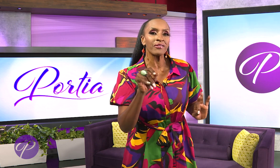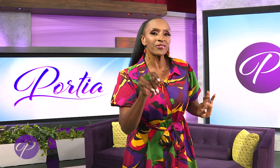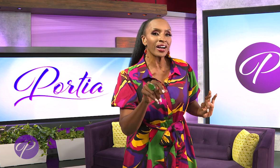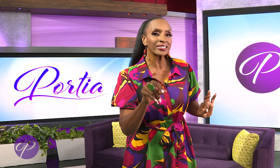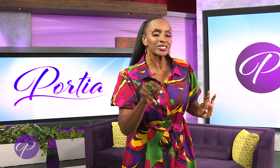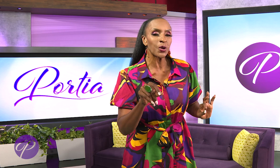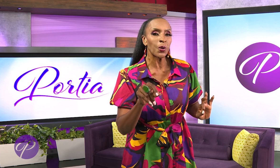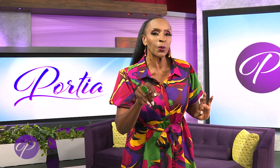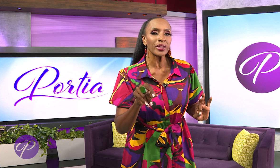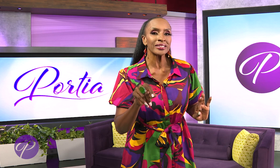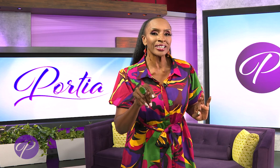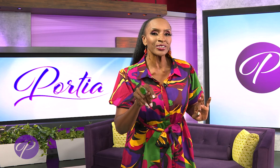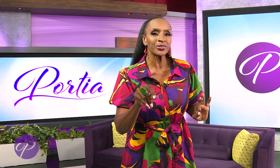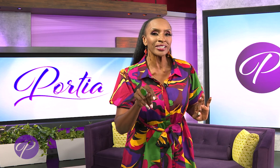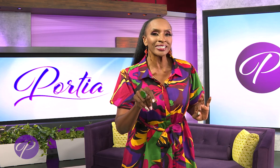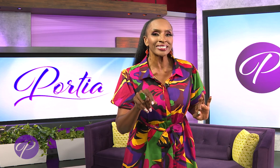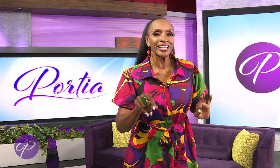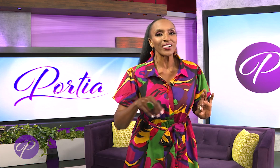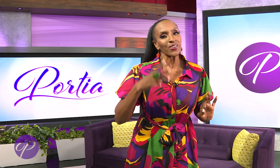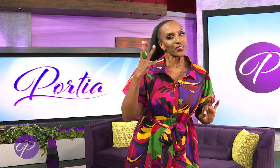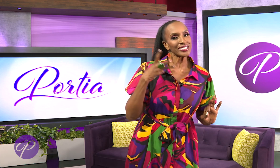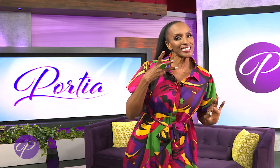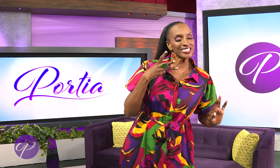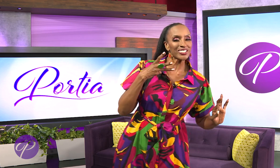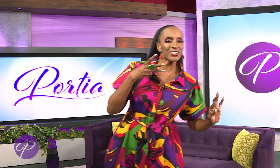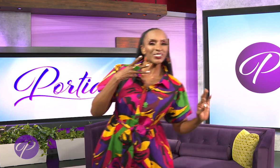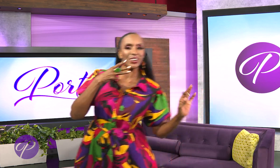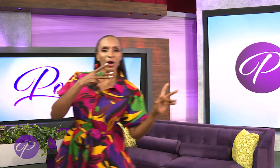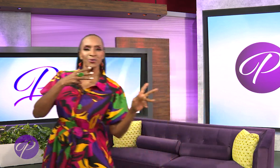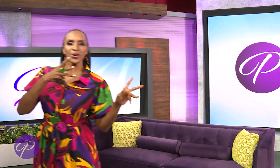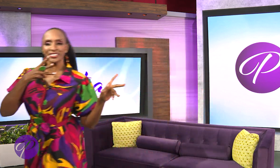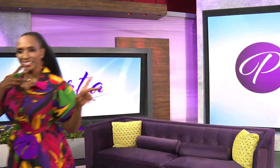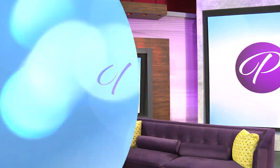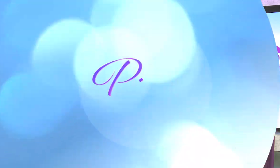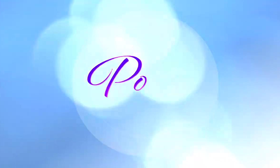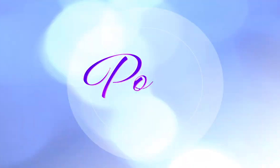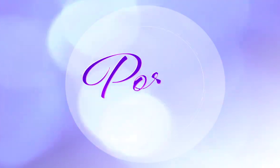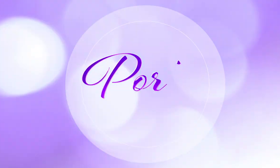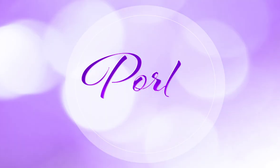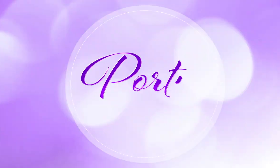Fox Soul. Tell your friends. We'll see you soon on Portia.